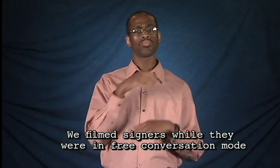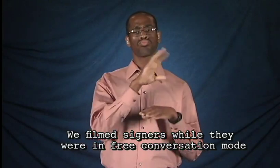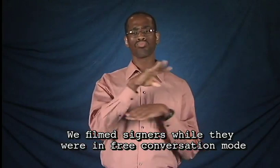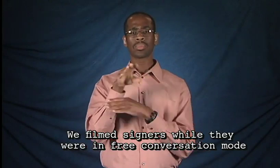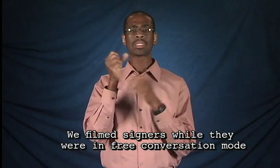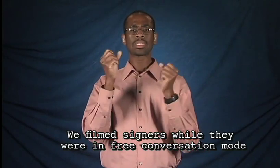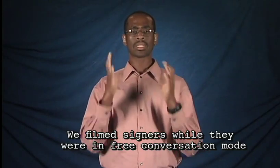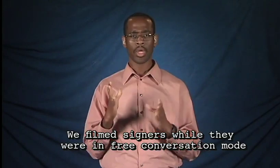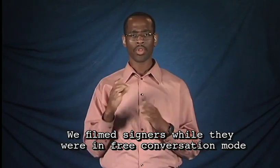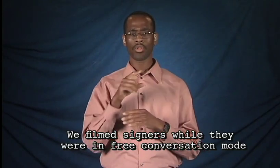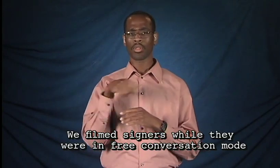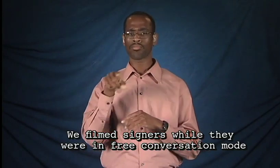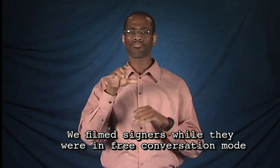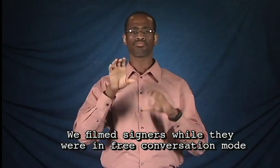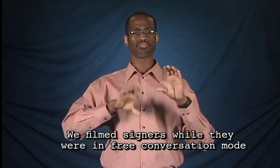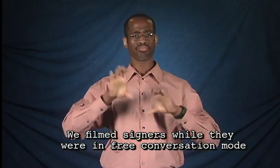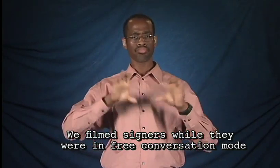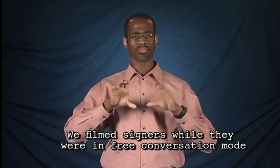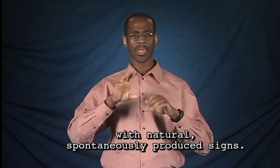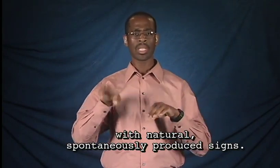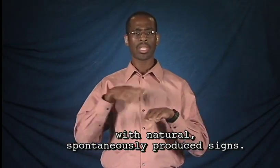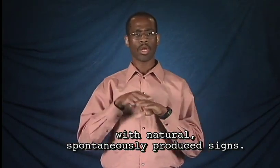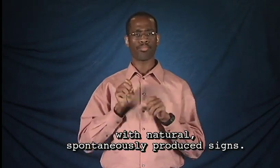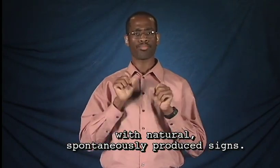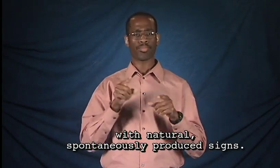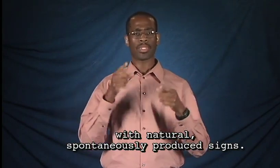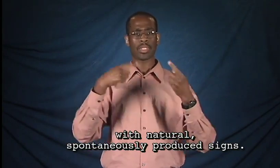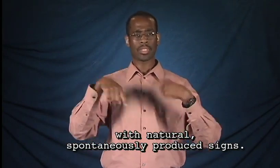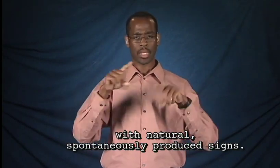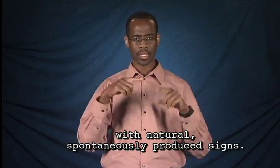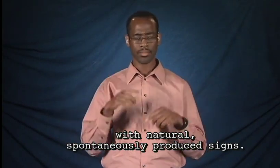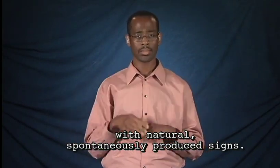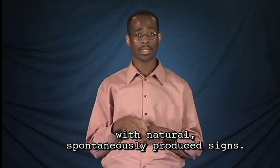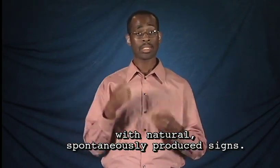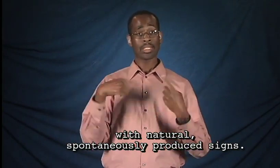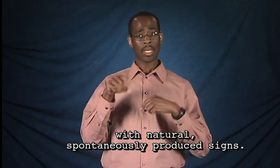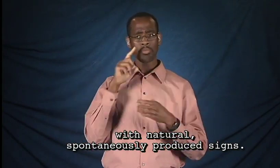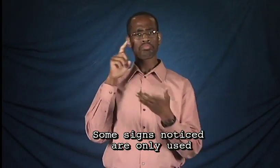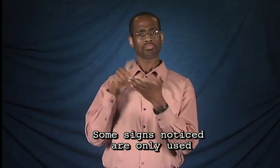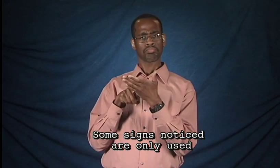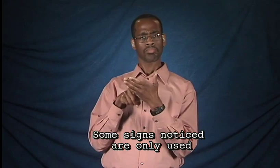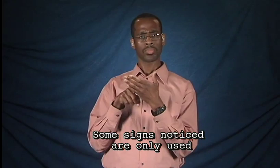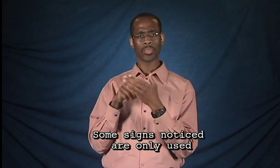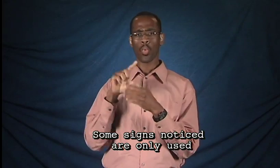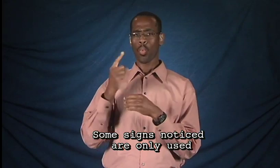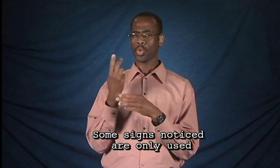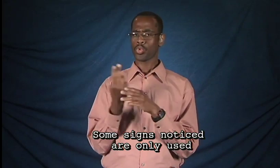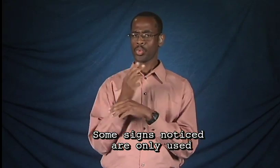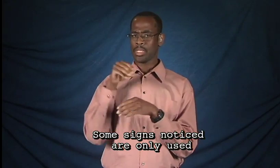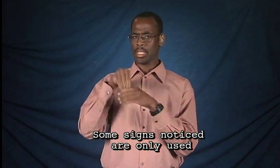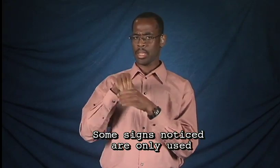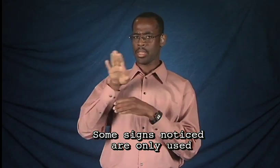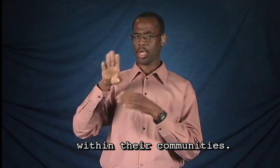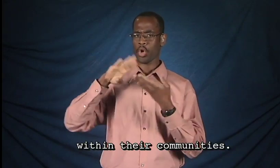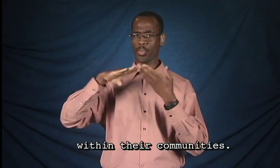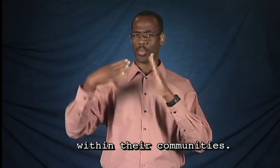We filmed signers while they were in free conversation mode with natural, spontaneously produced signs. Some signs noticed are only used within